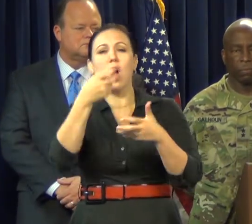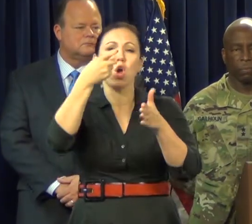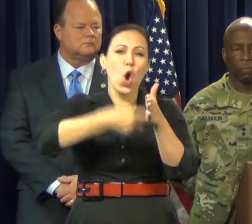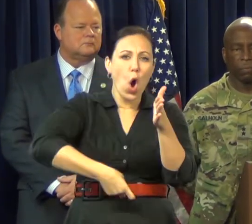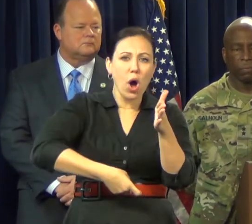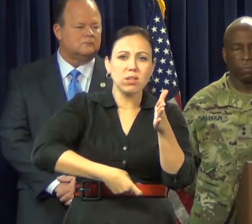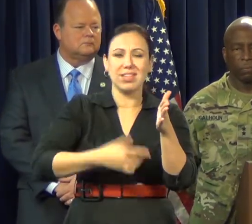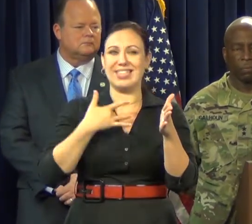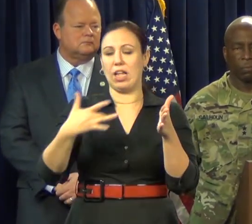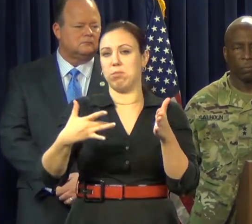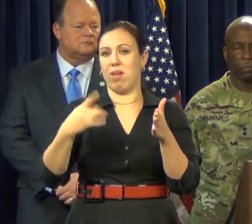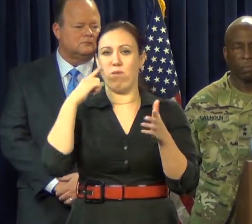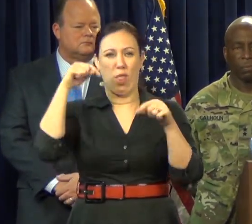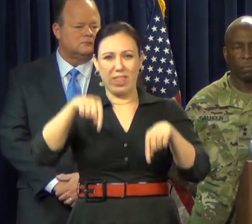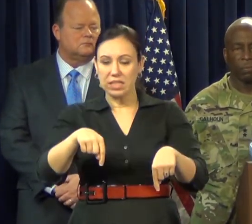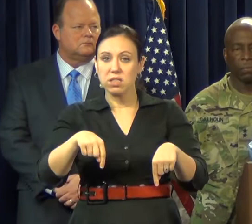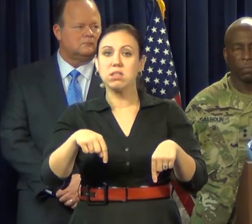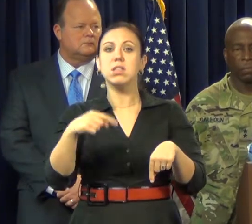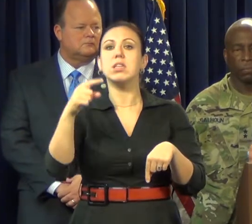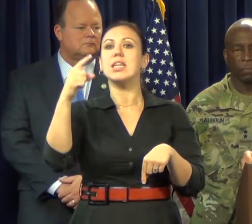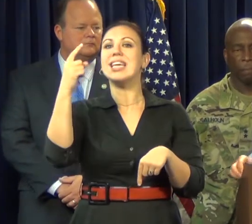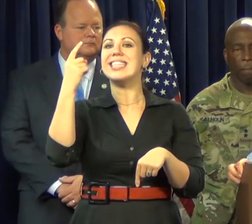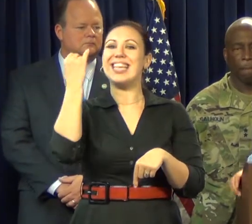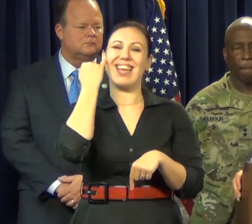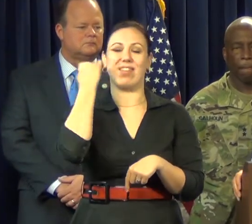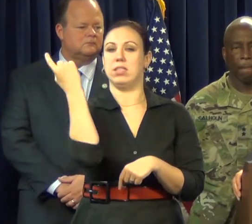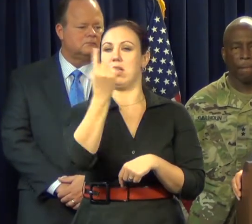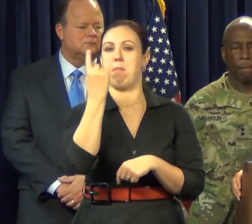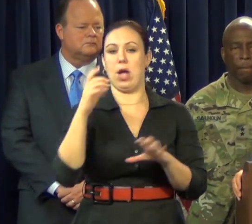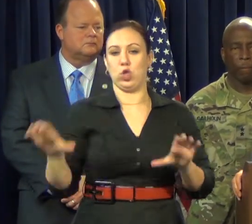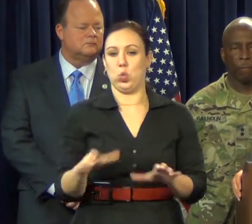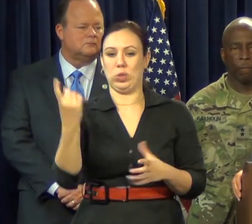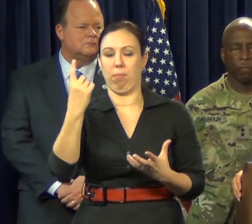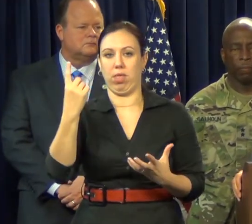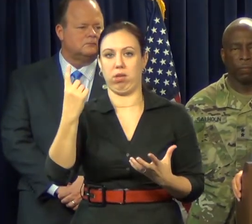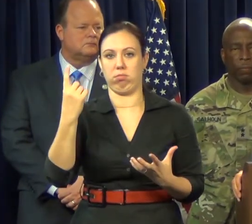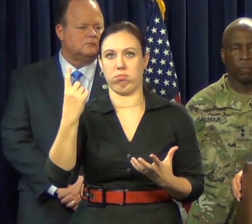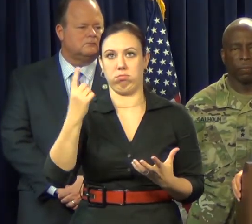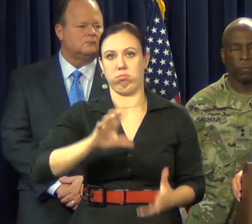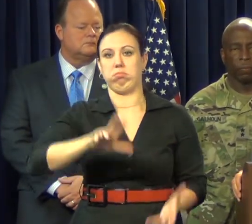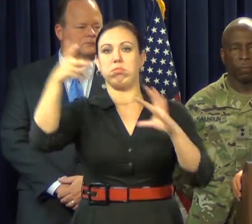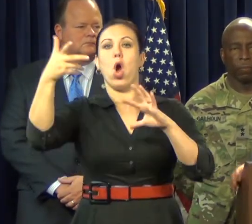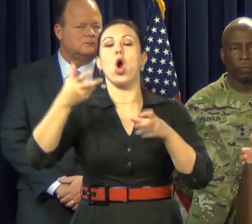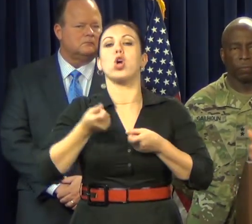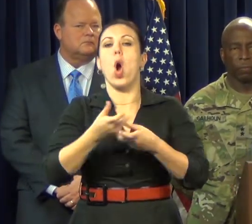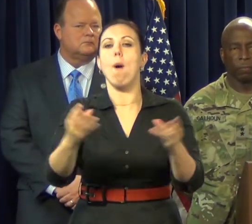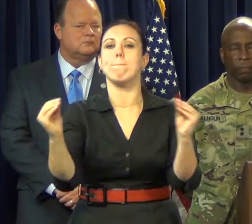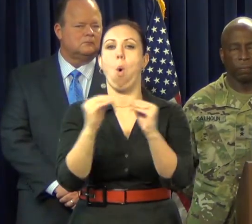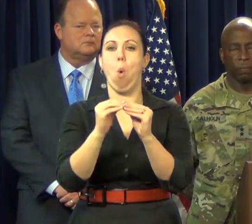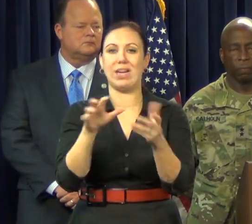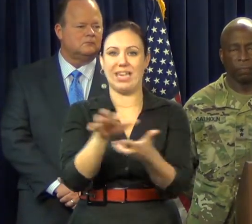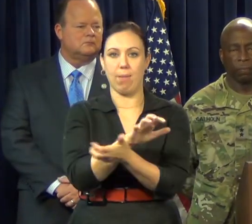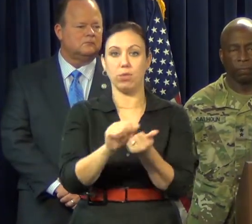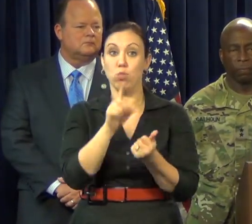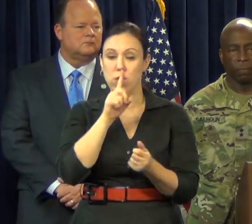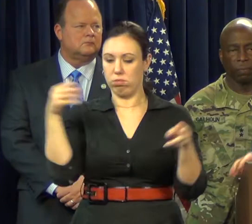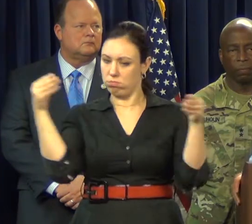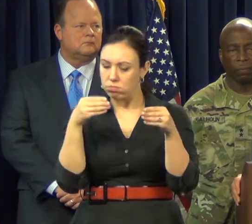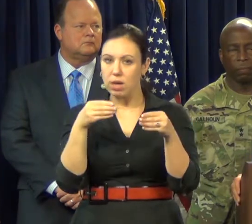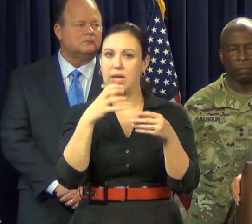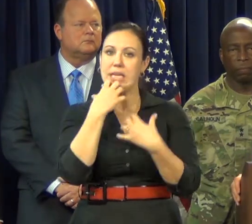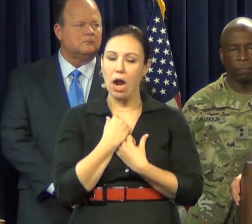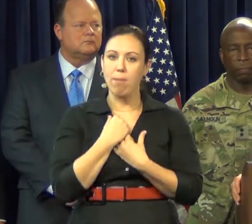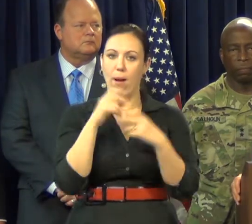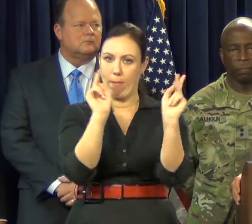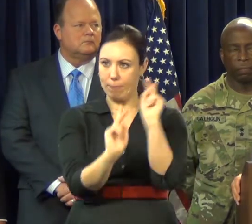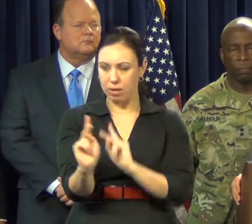often, especially in something like this, is when somebody does something that causes significant damage. But what we really care about is you as a person.